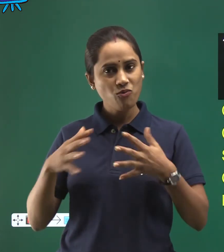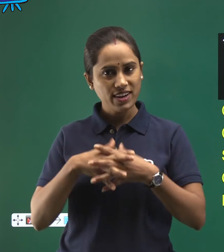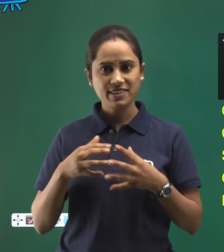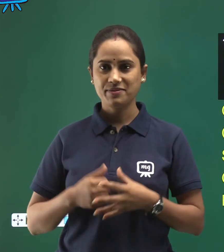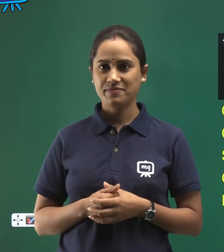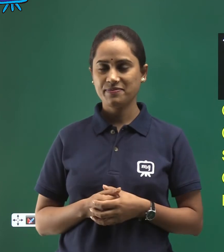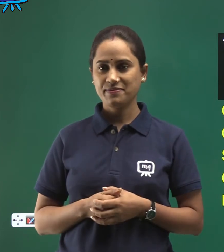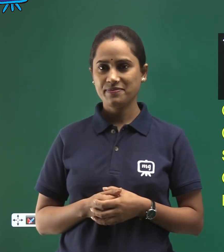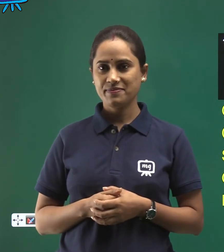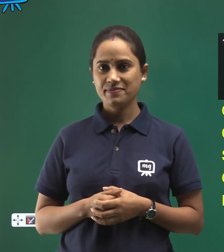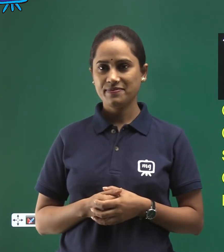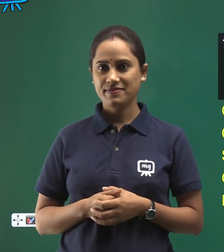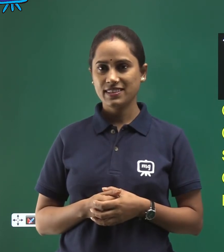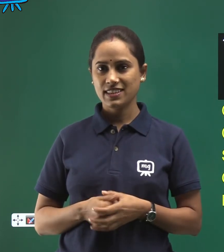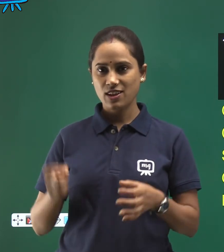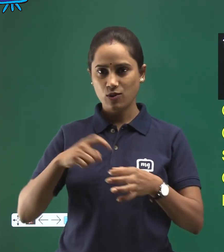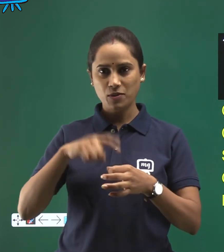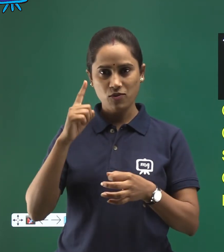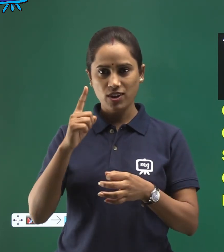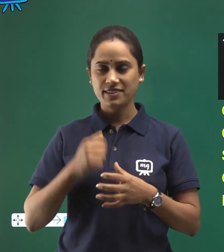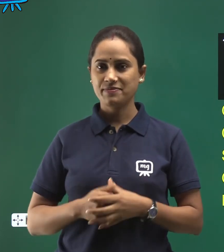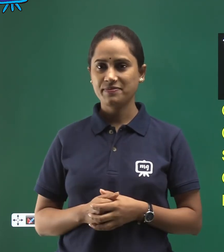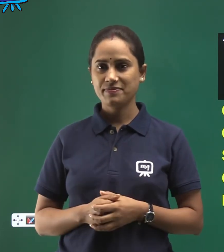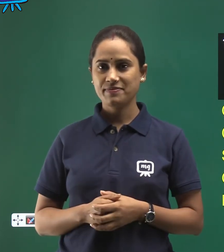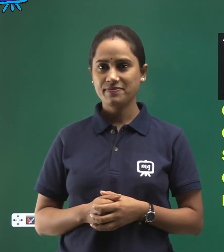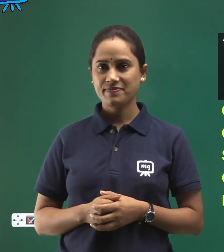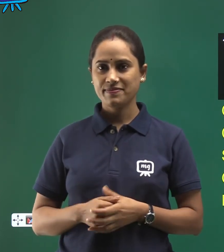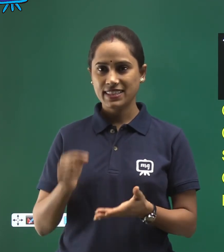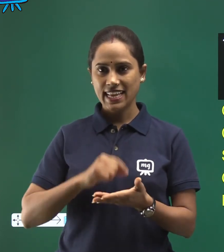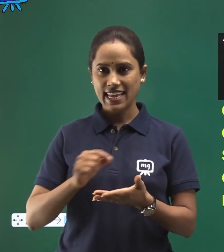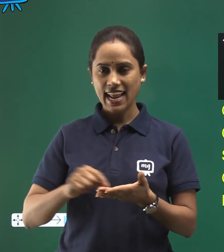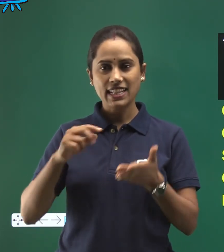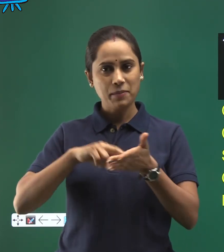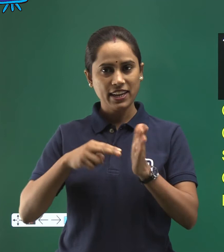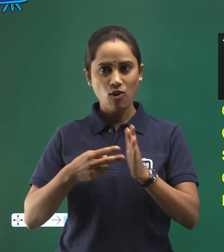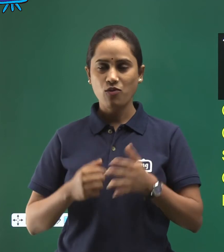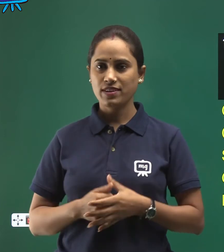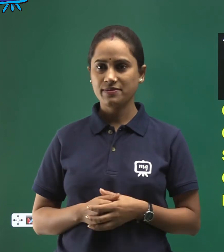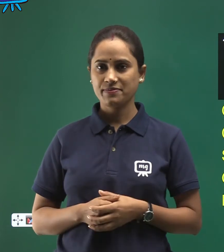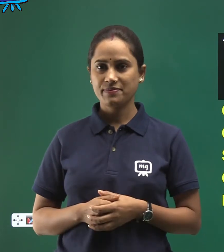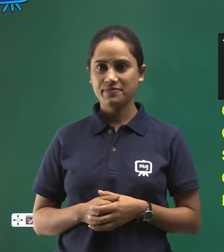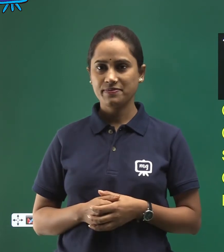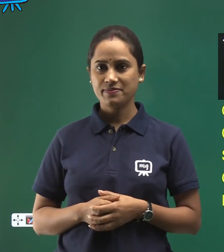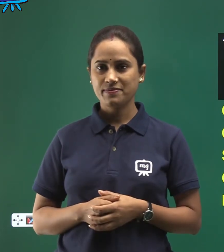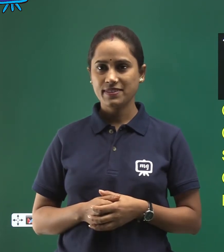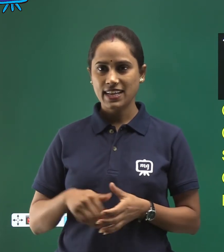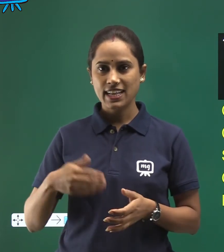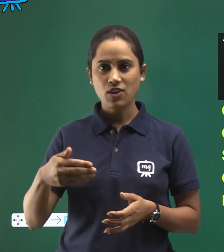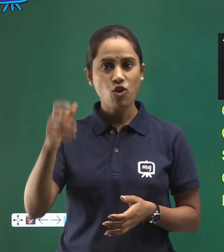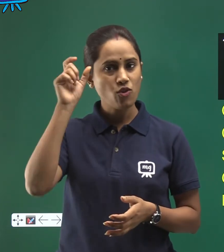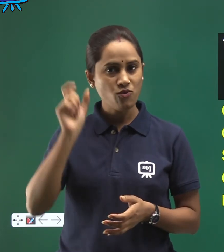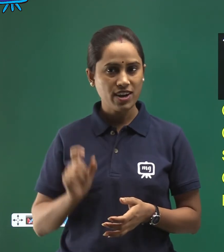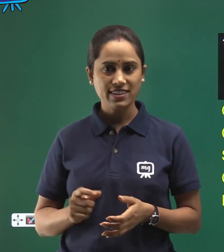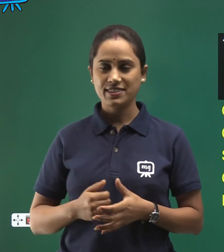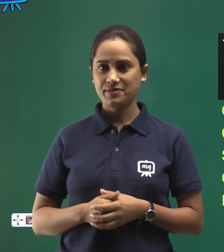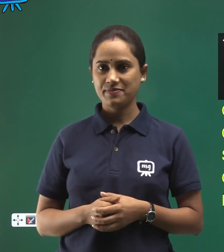Homework. Question number 1. Write the meaning of the following